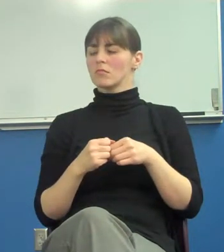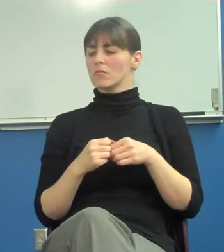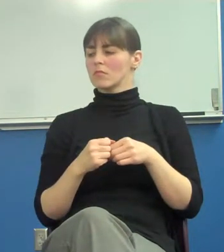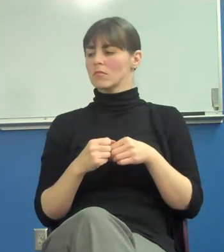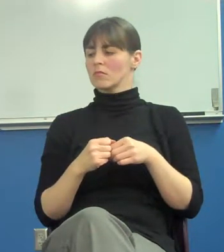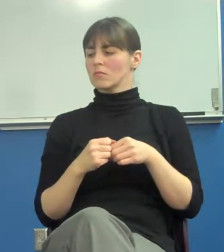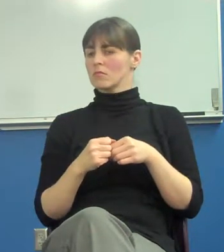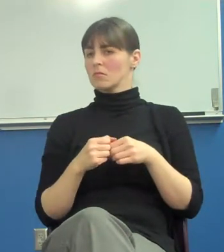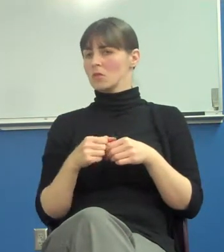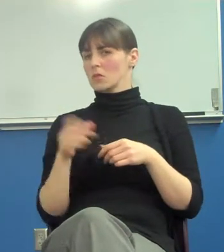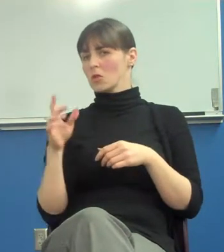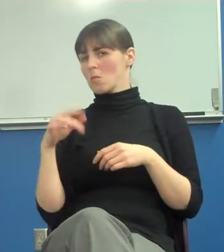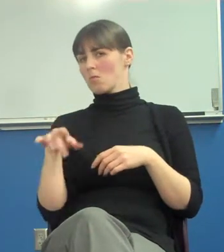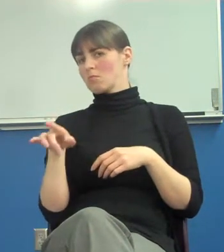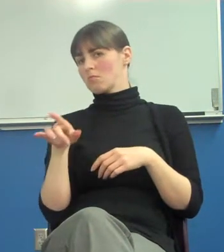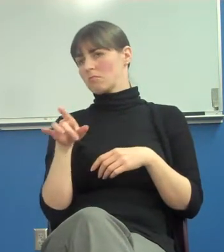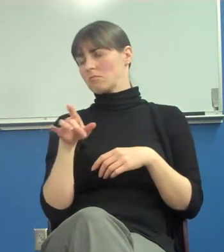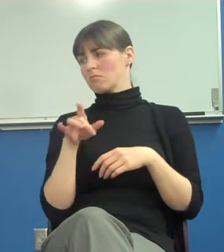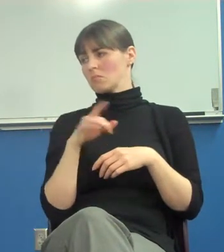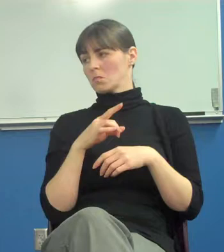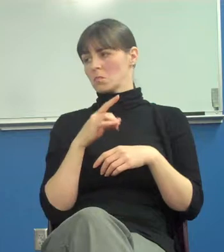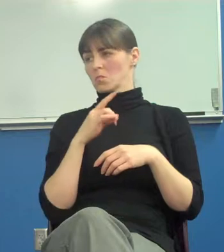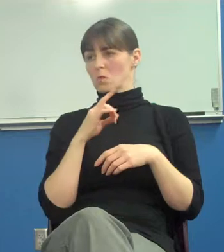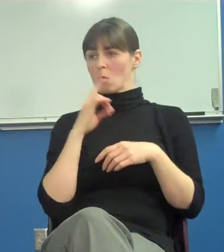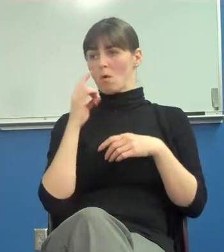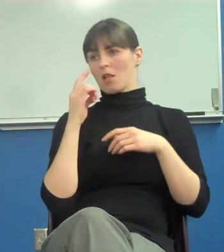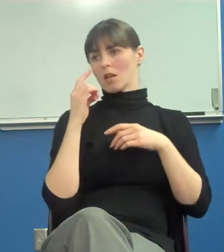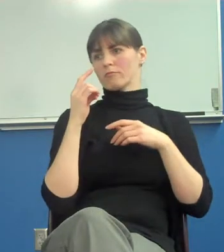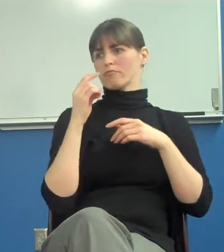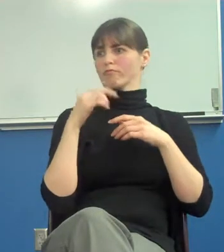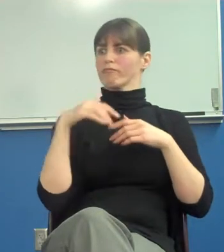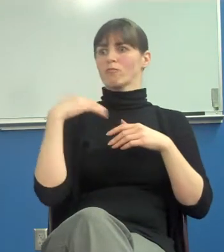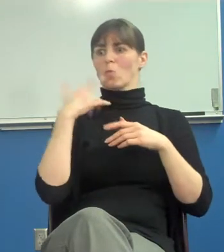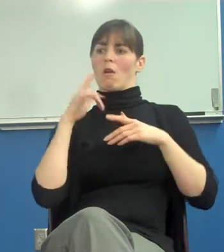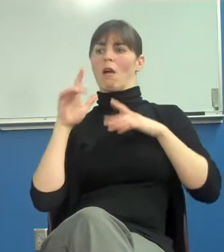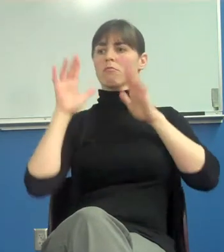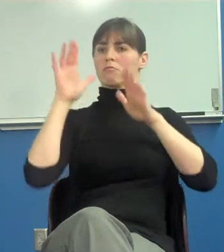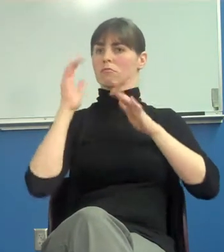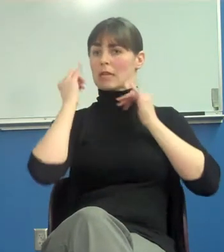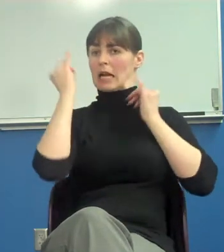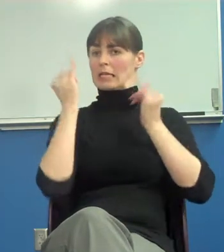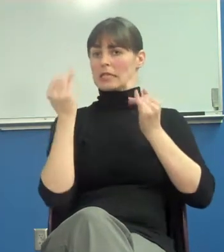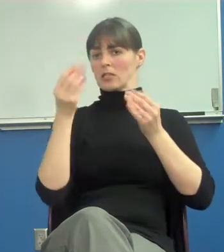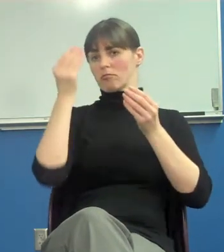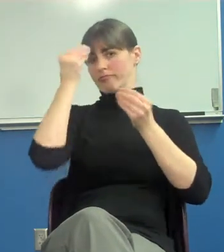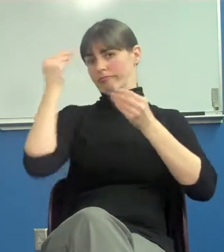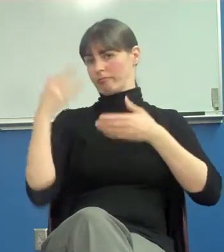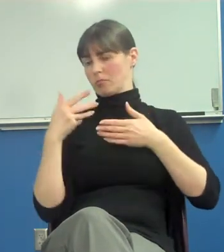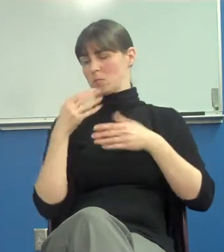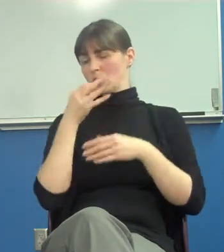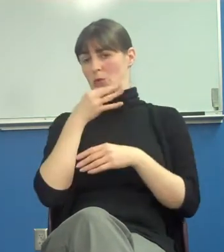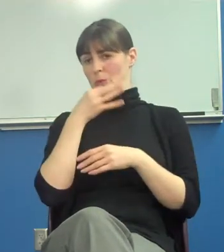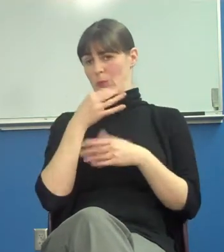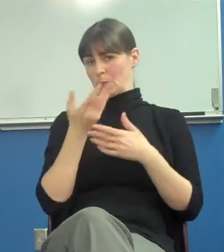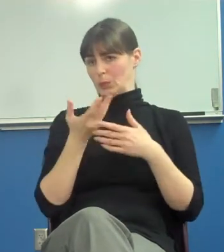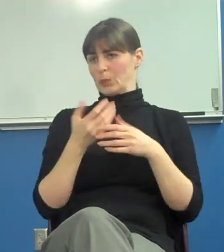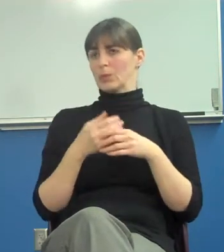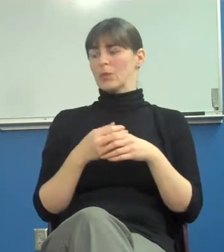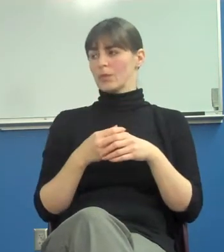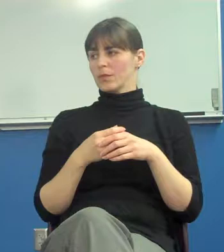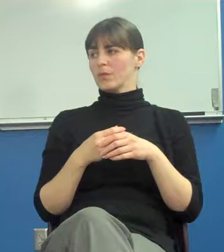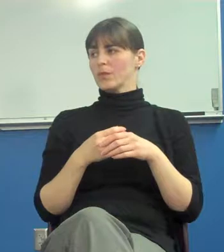So, like I said, if anybody brilliant ideas pop into your head, just let us know. Sooner than